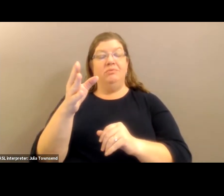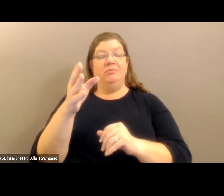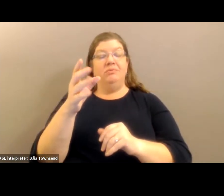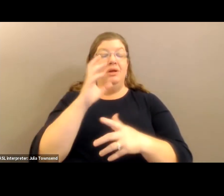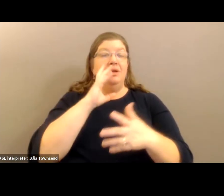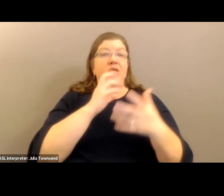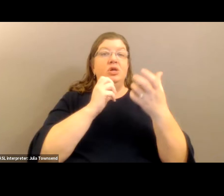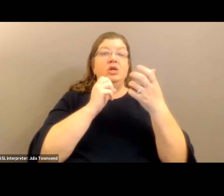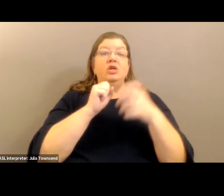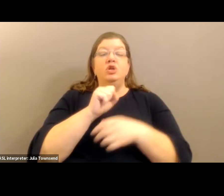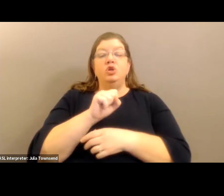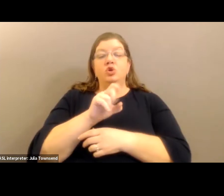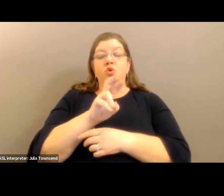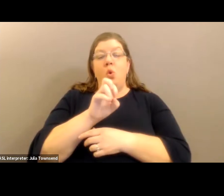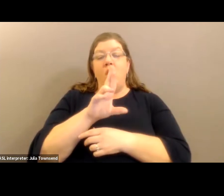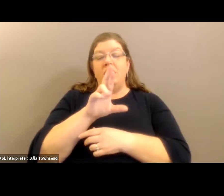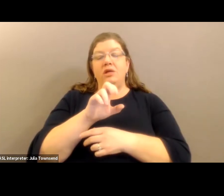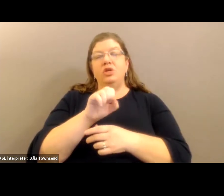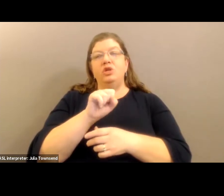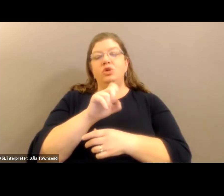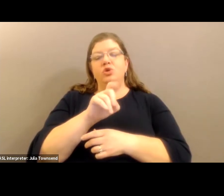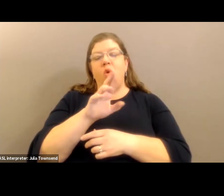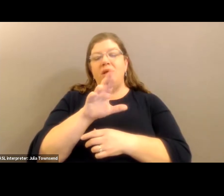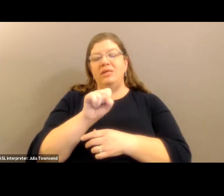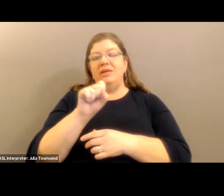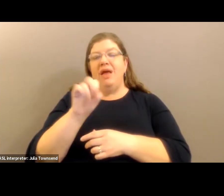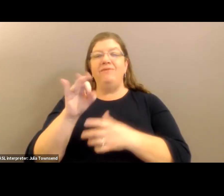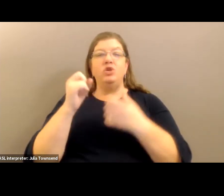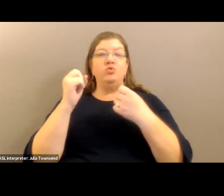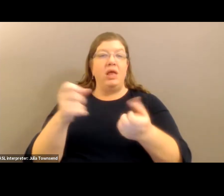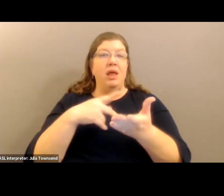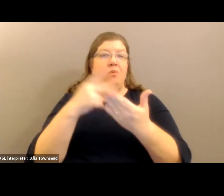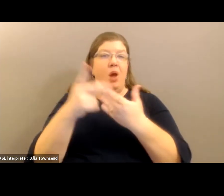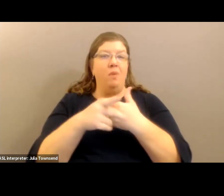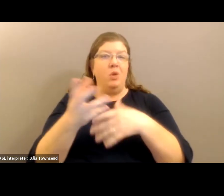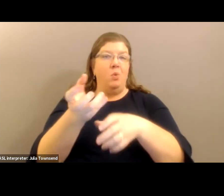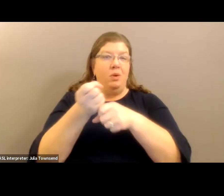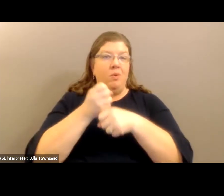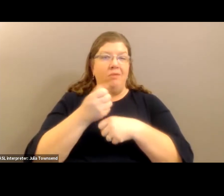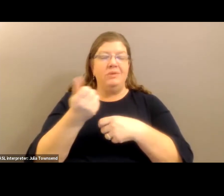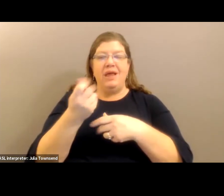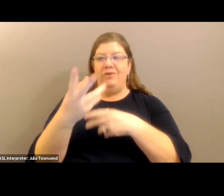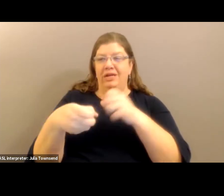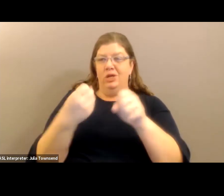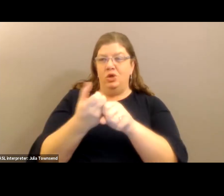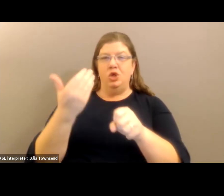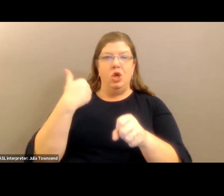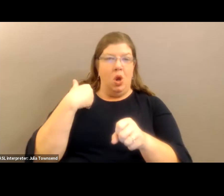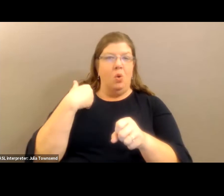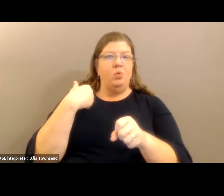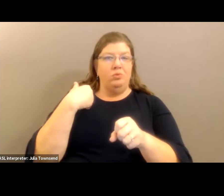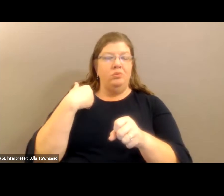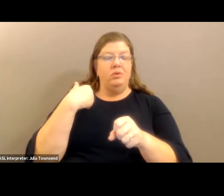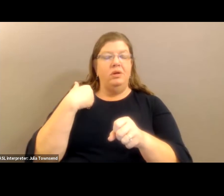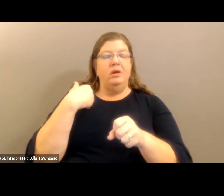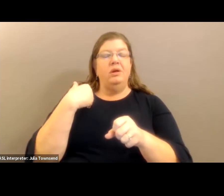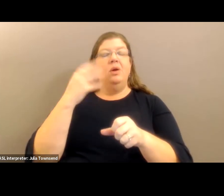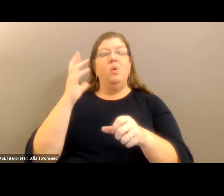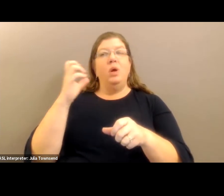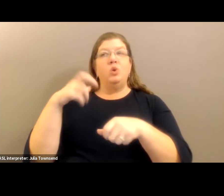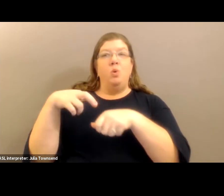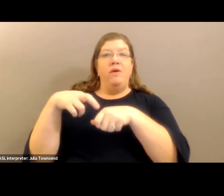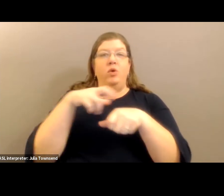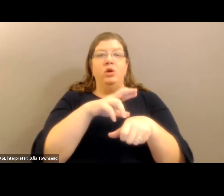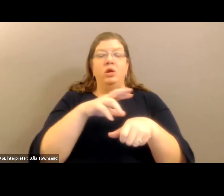is a program that we brought in several years ago. This was referred to us by Dr.